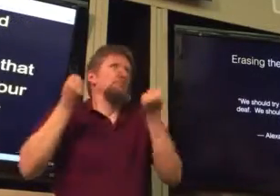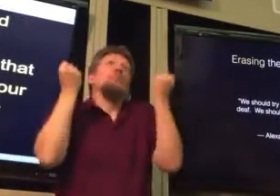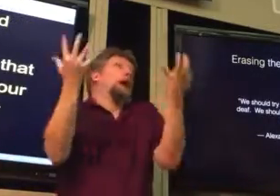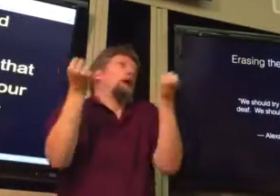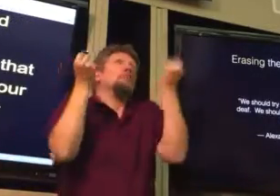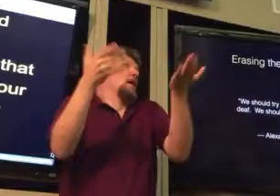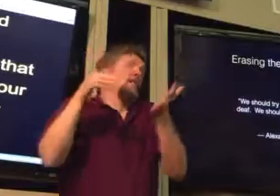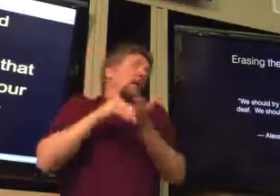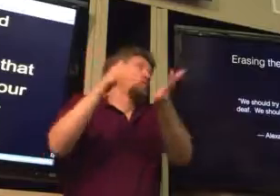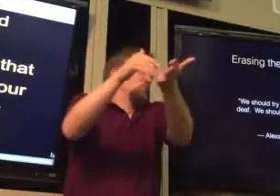unique.